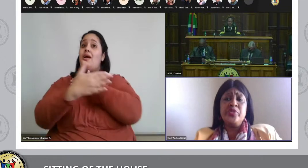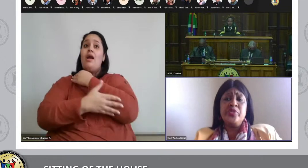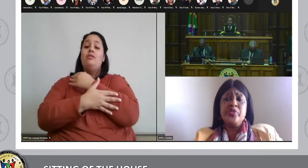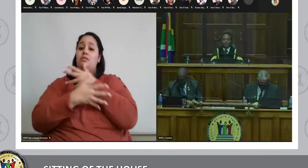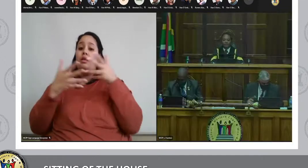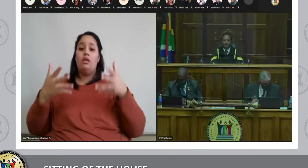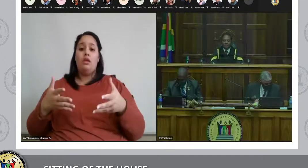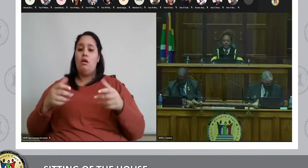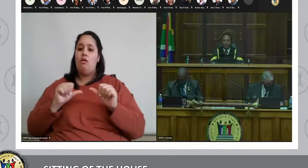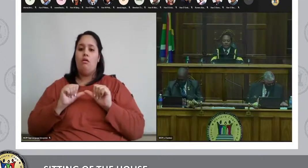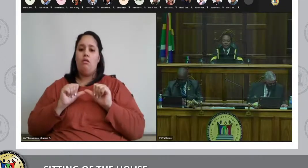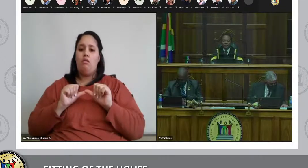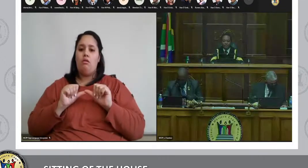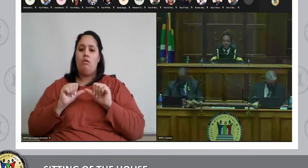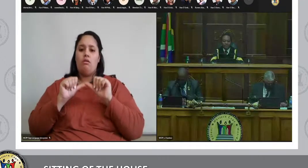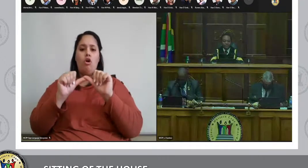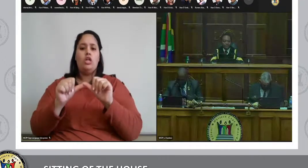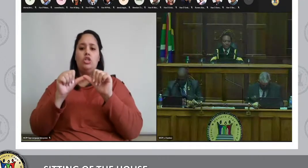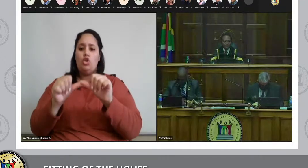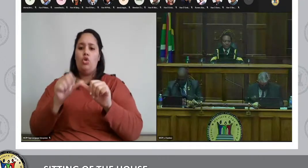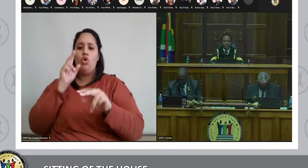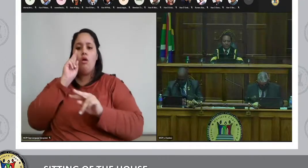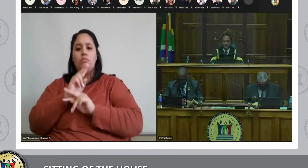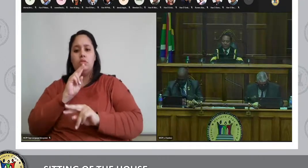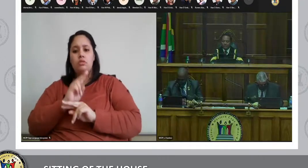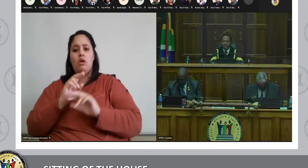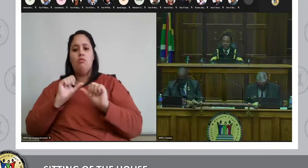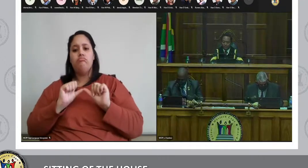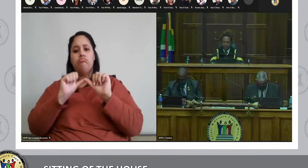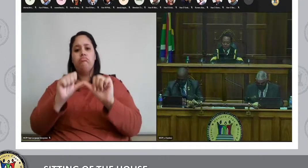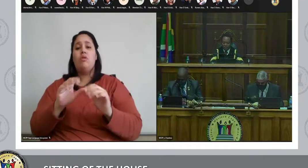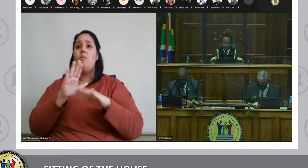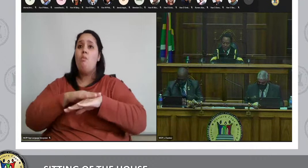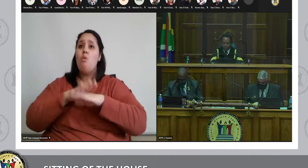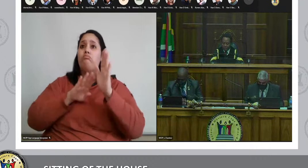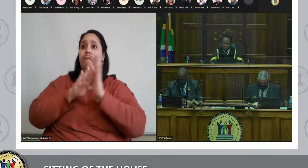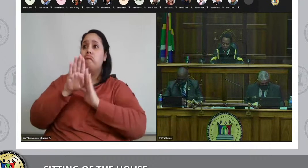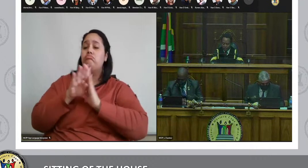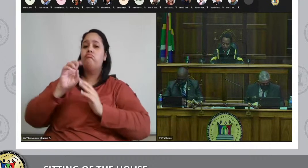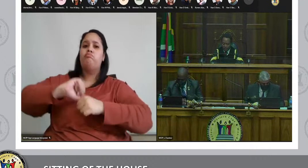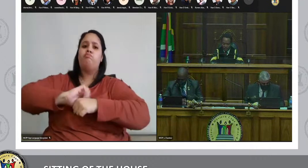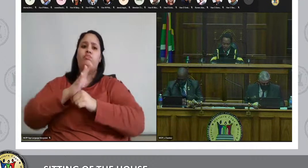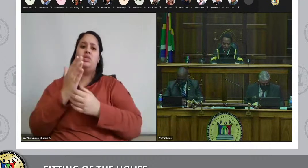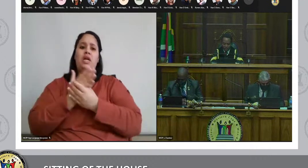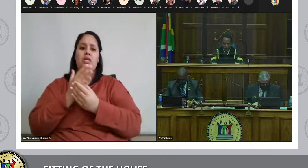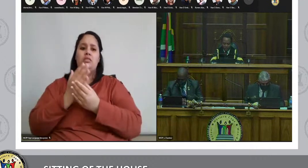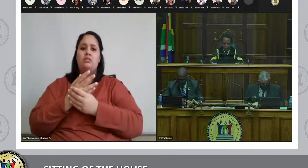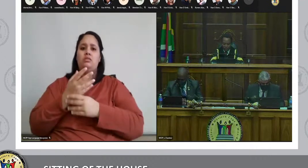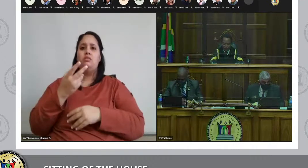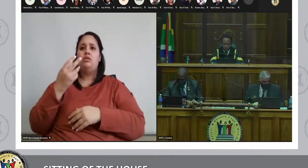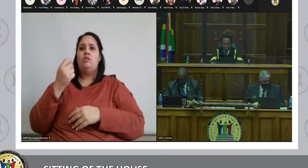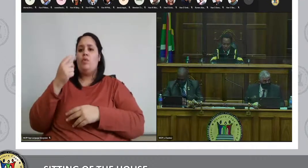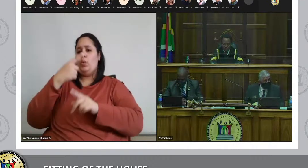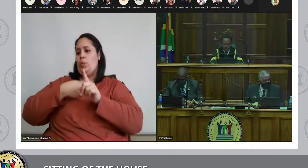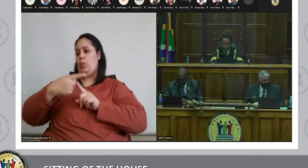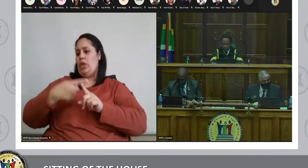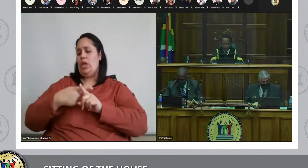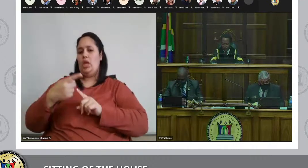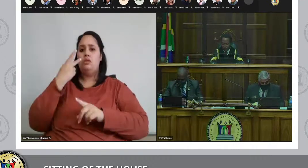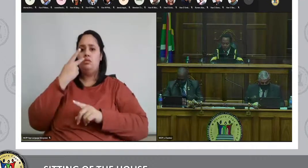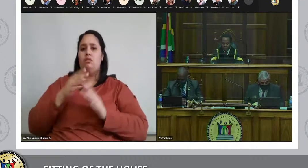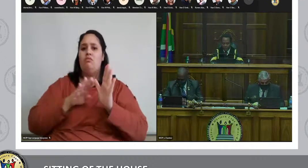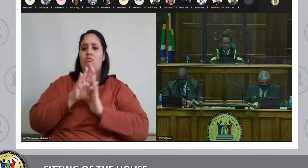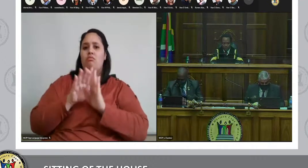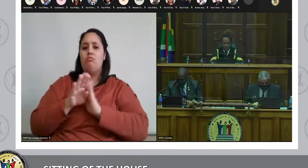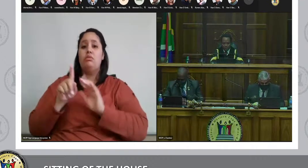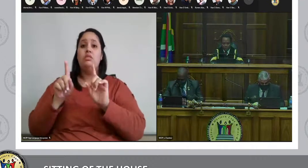continues to observe a sustained increase of COVID-19 cases over the past few weeks. Yesterday,